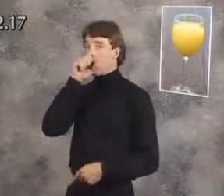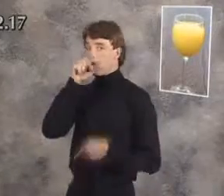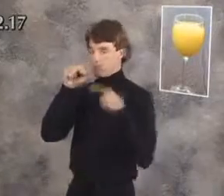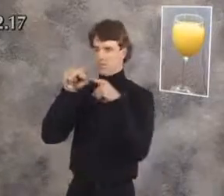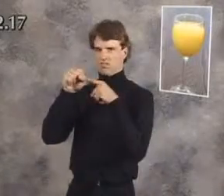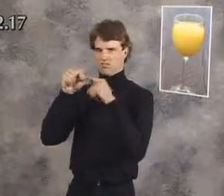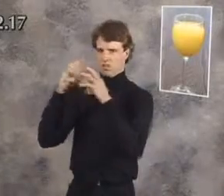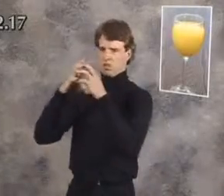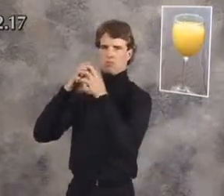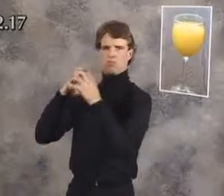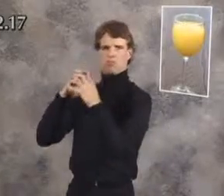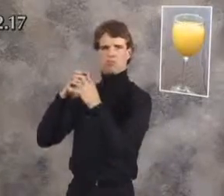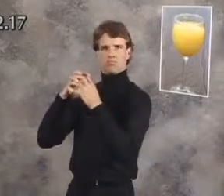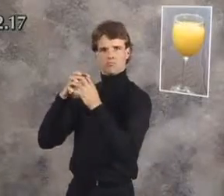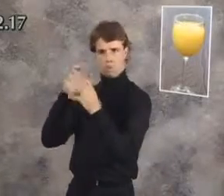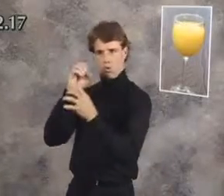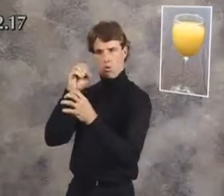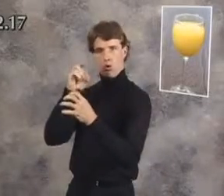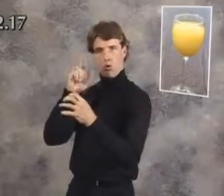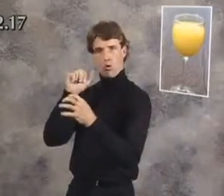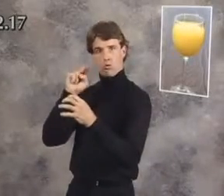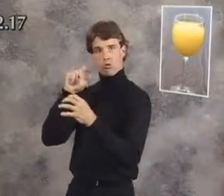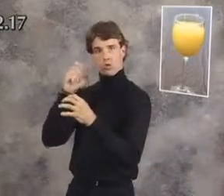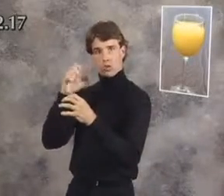The first part of the sign is the sign for orange.